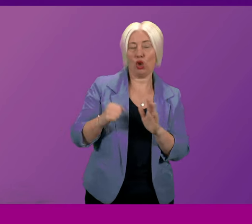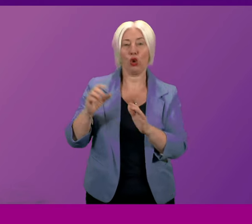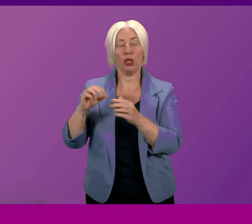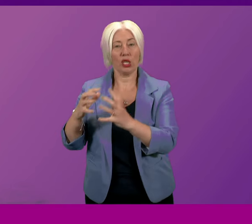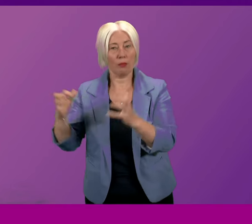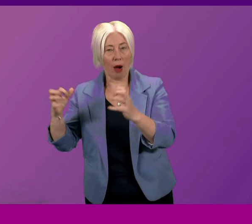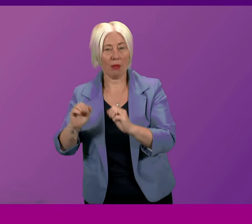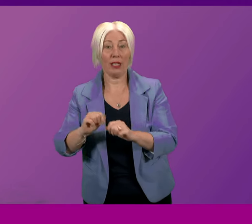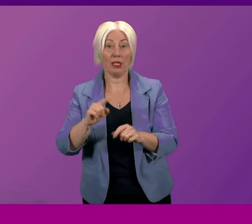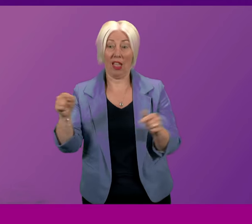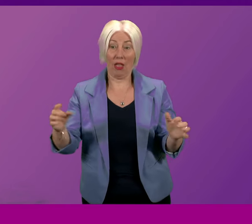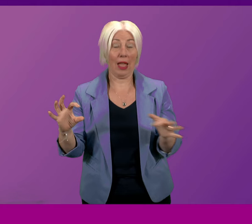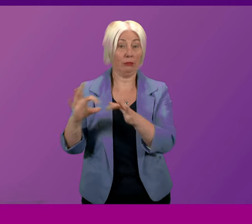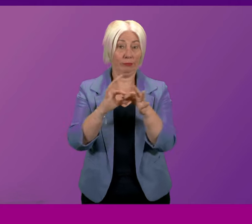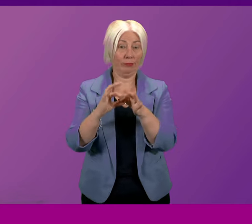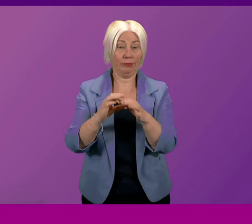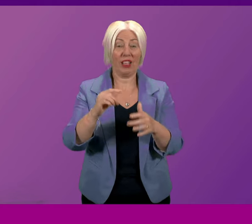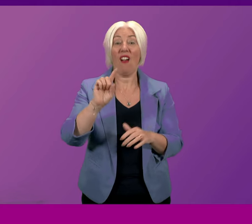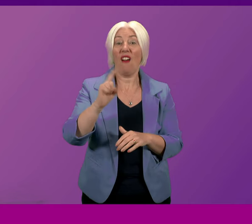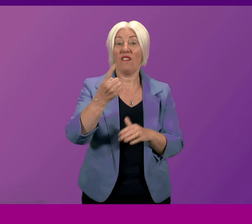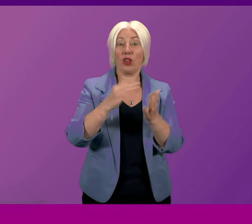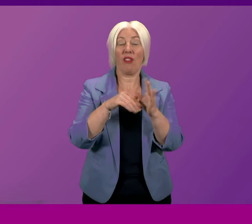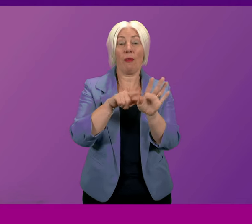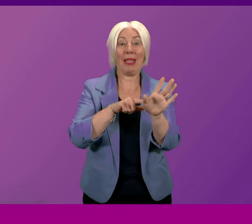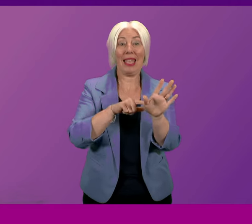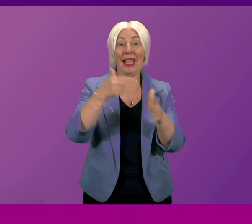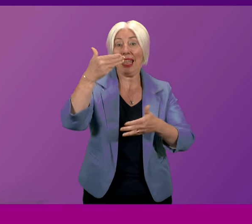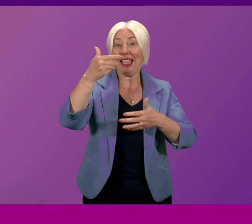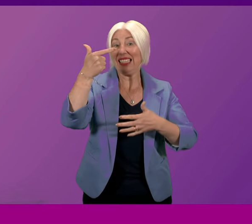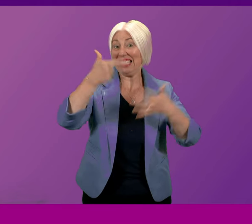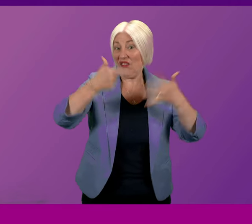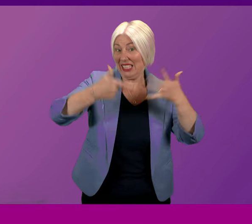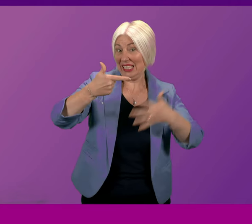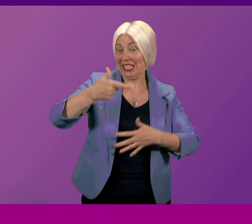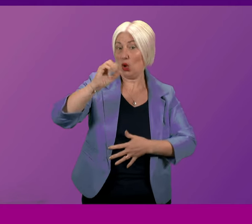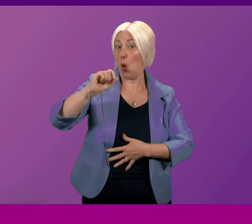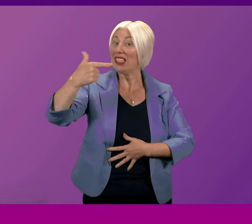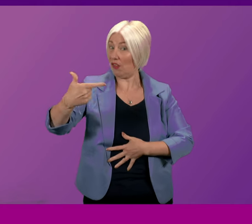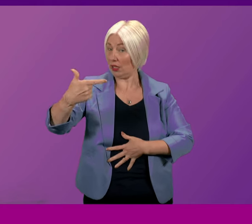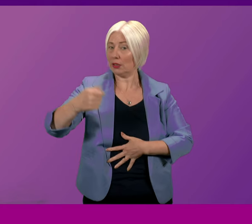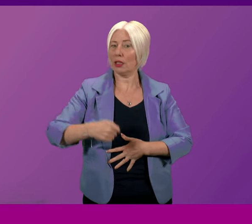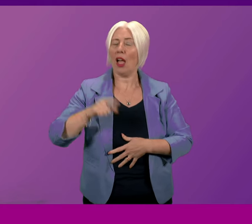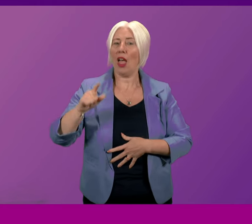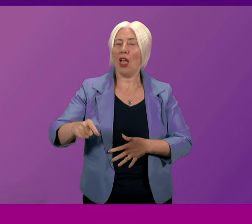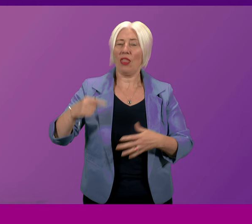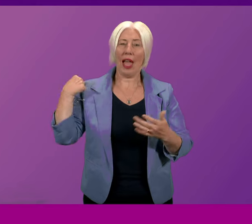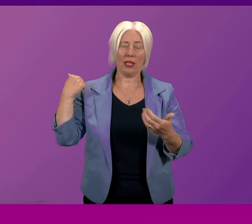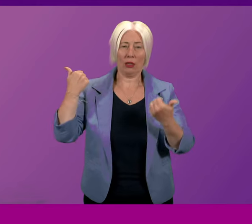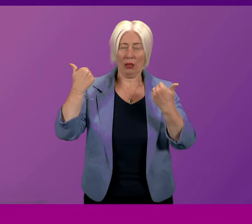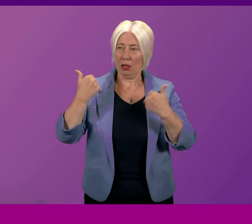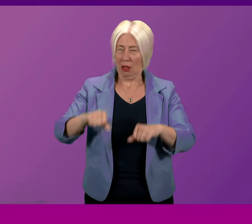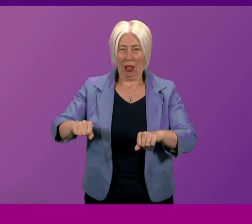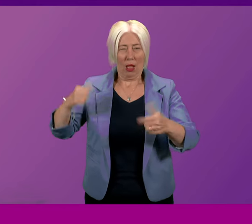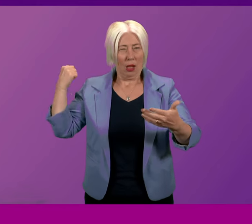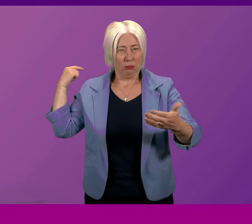of May 1707. It was a landmark in a long, rich and